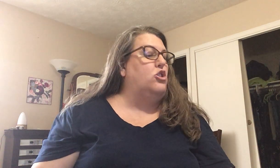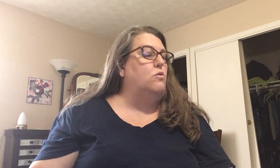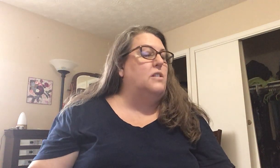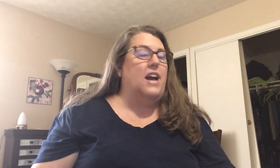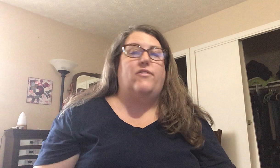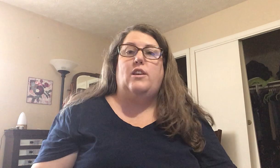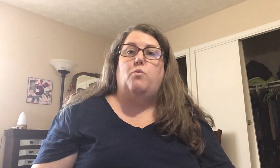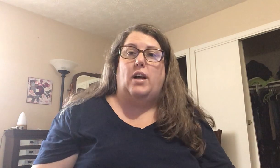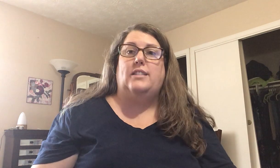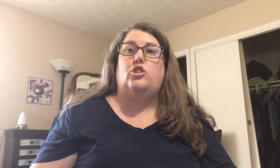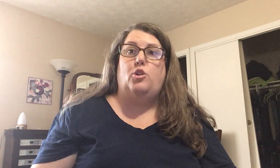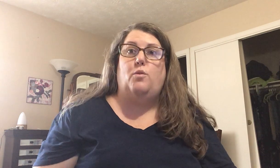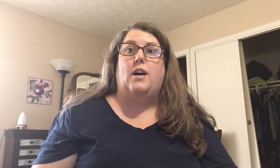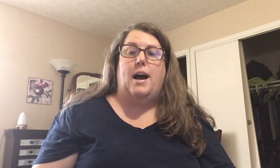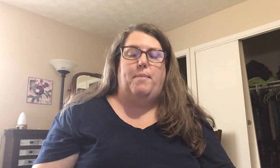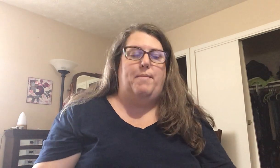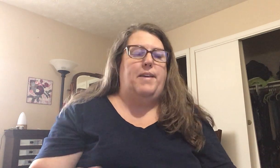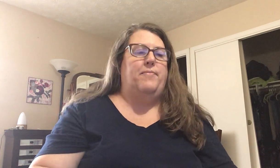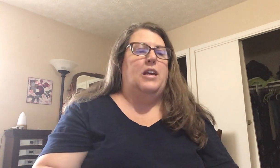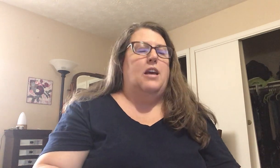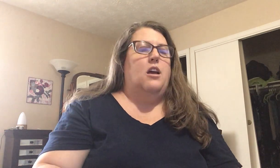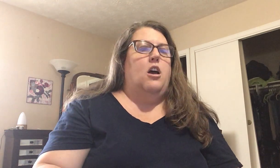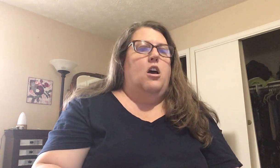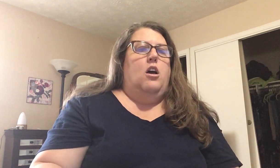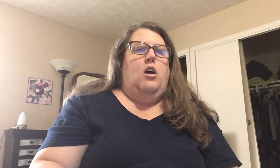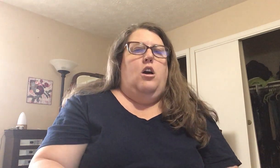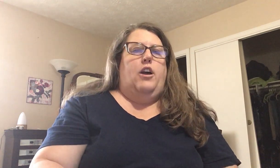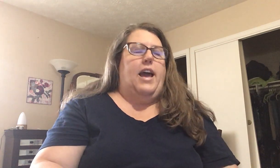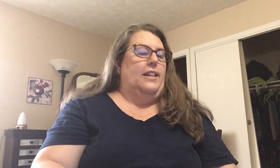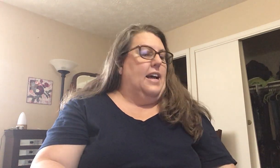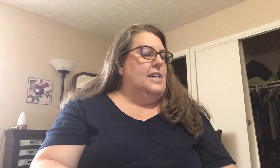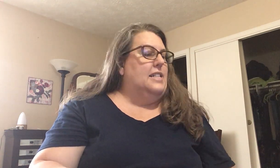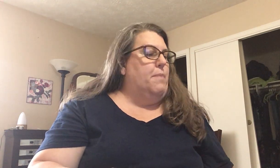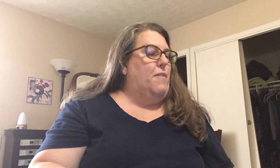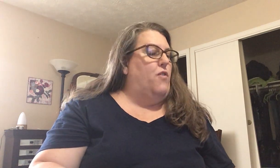you definitely want to copy me. Okay, like I said before,